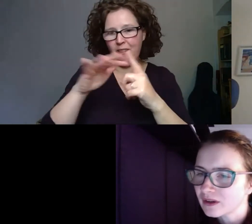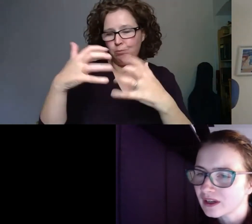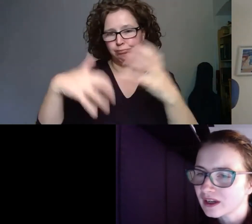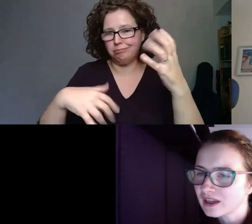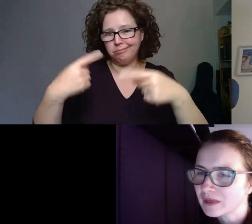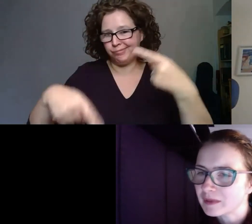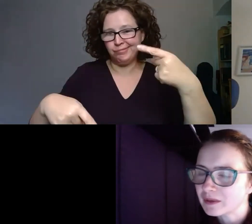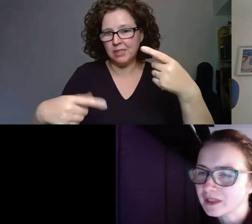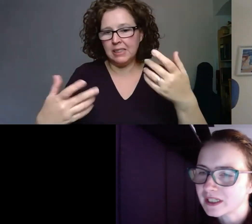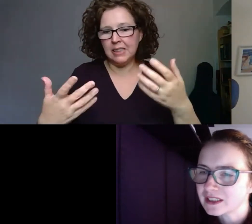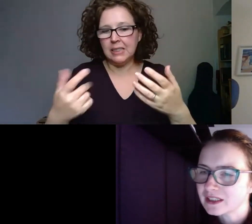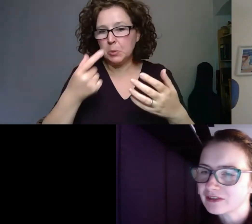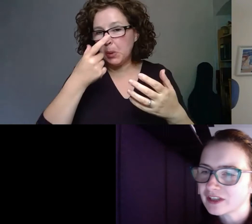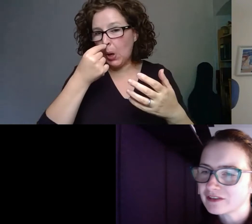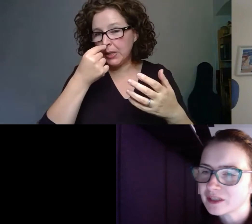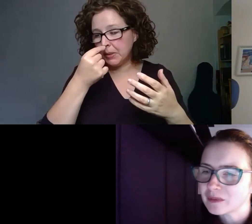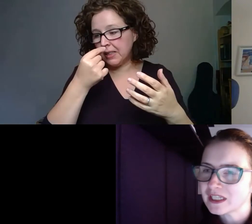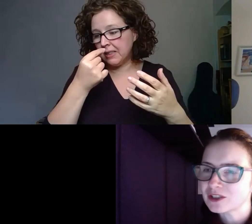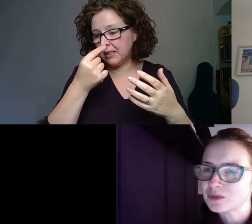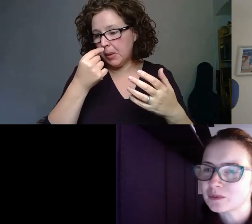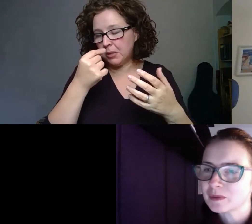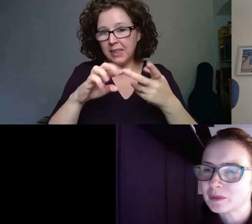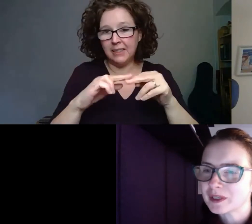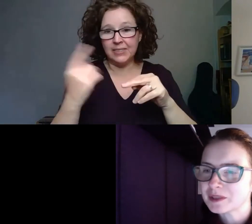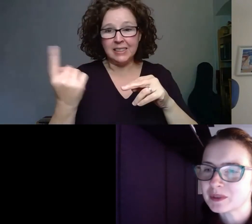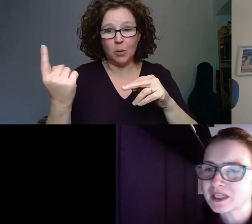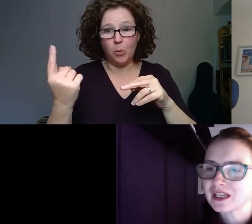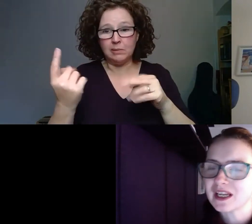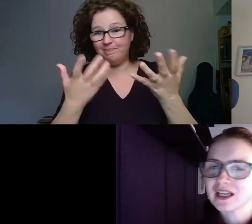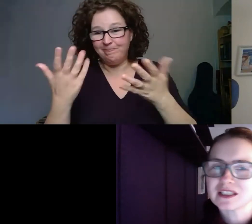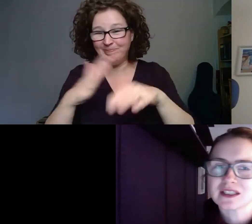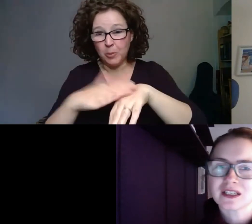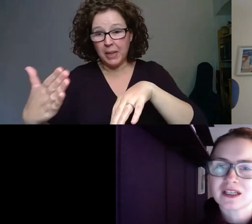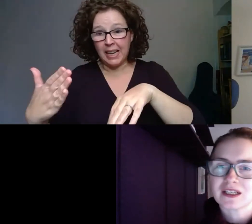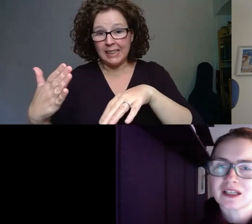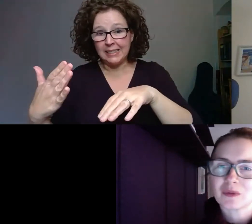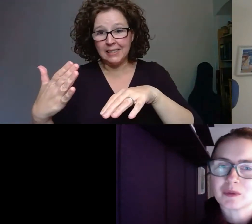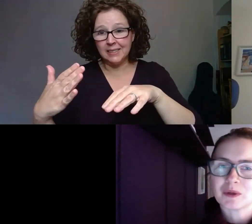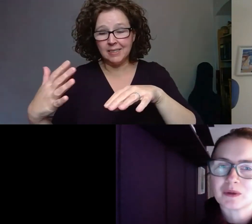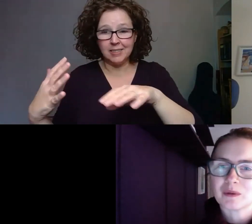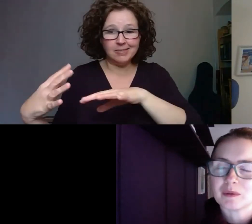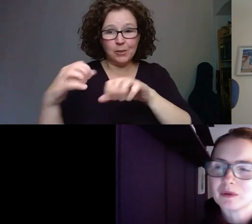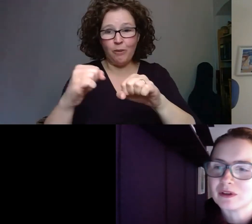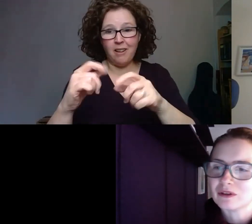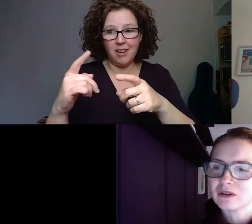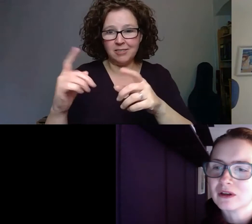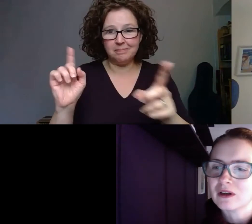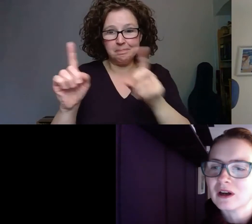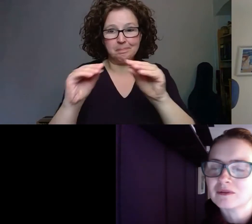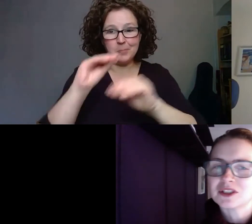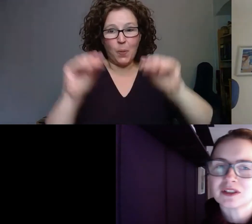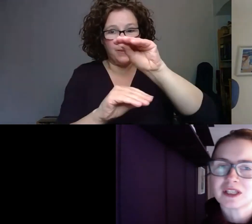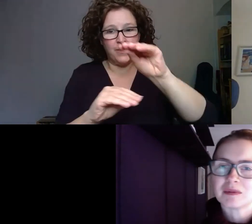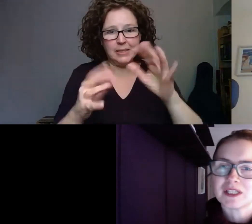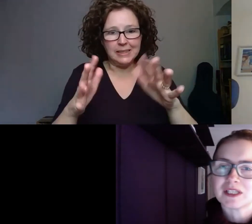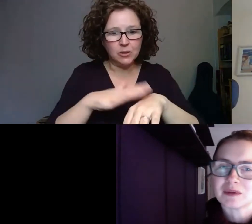So it may be that we need, if somebody else would be prepared to present next, that would be wonderful. I'm